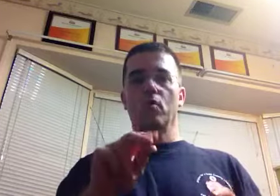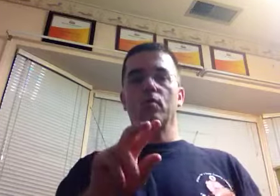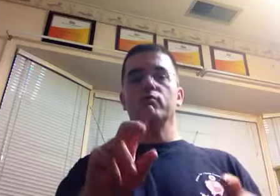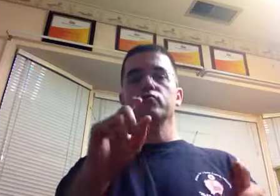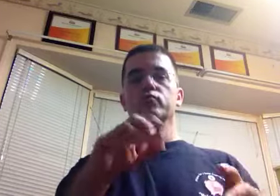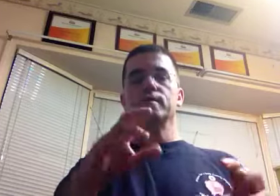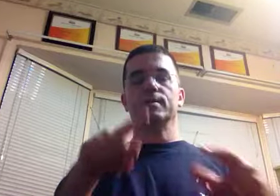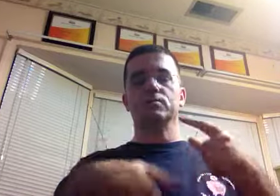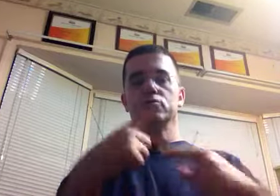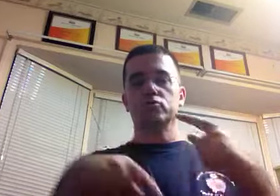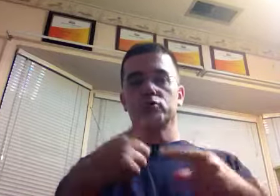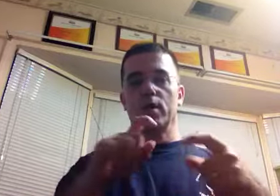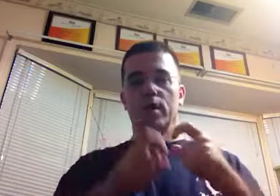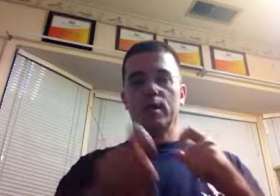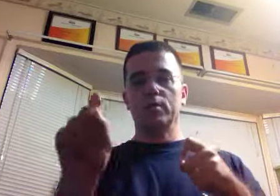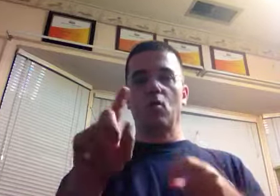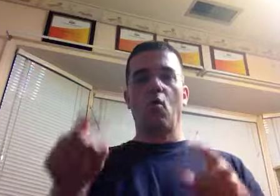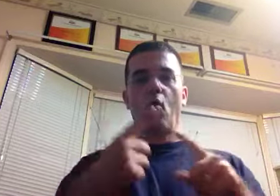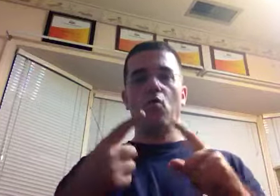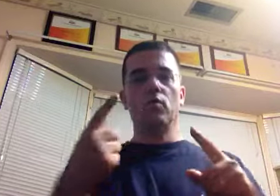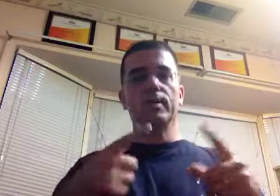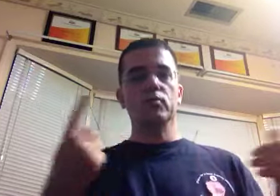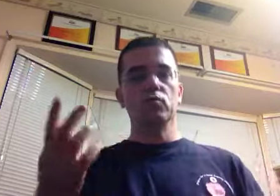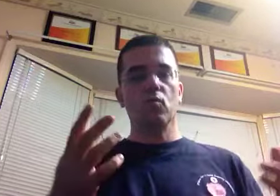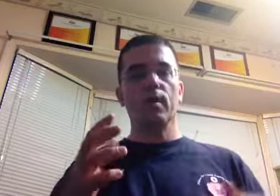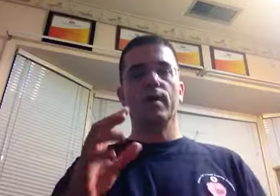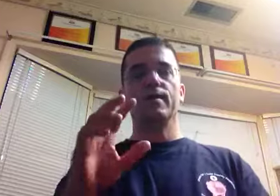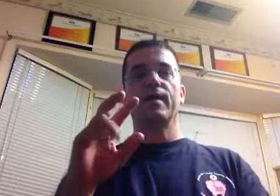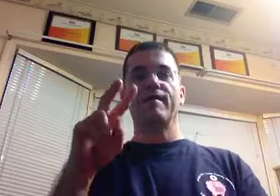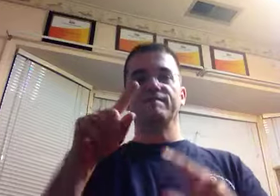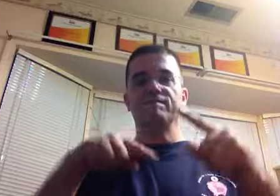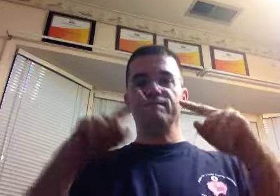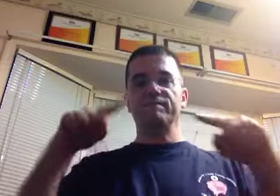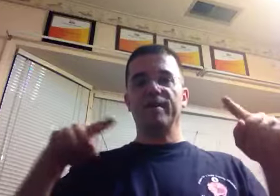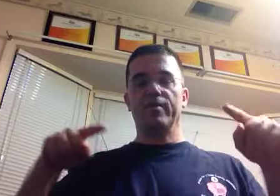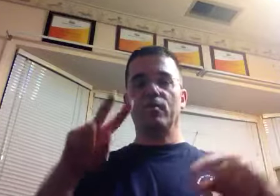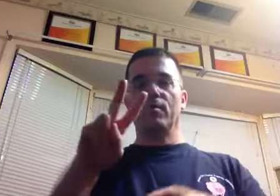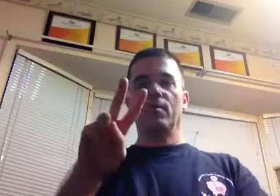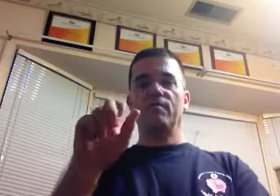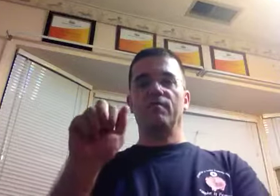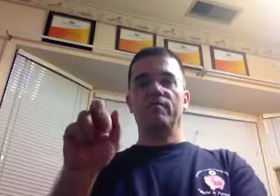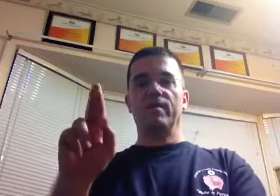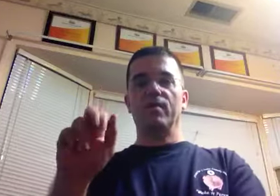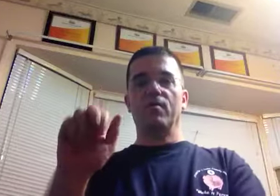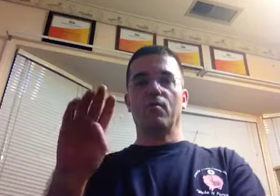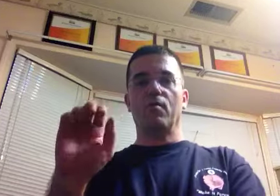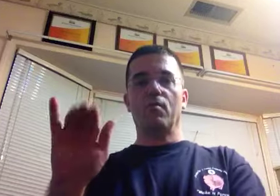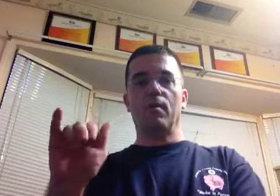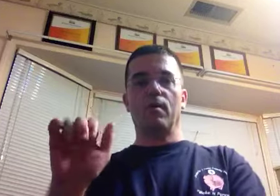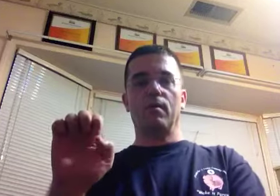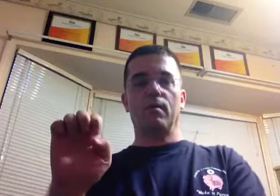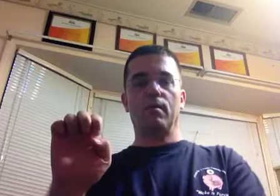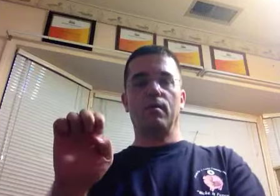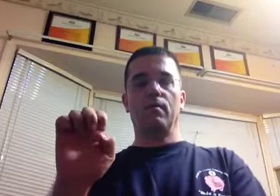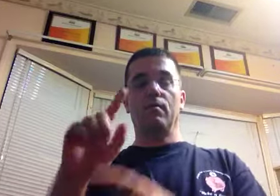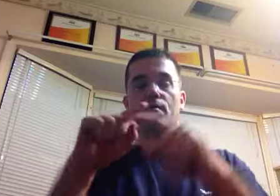mutual funds inside it. And that's what I would suggest you do. To be able to find someone to help you understand that, teach you